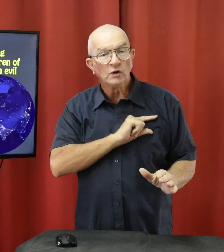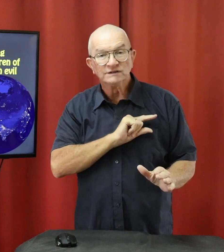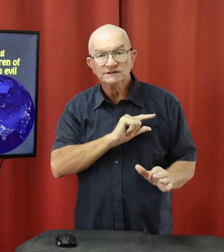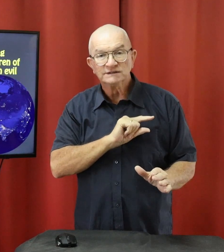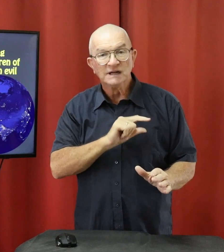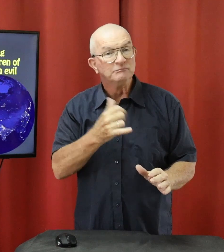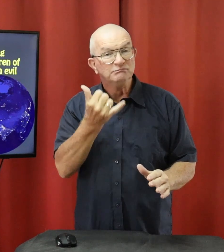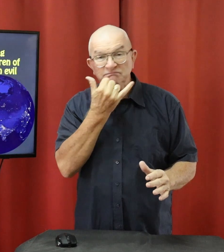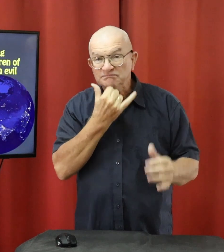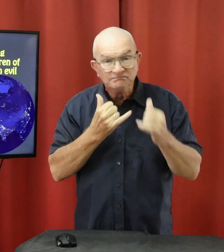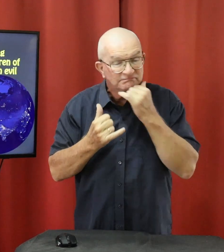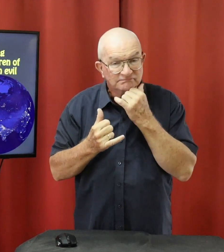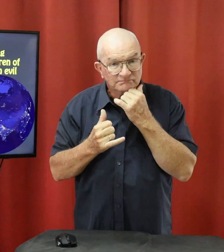fault.